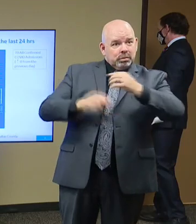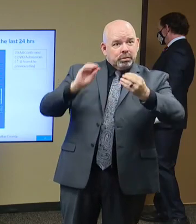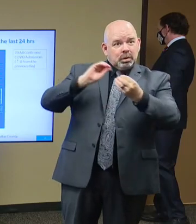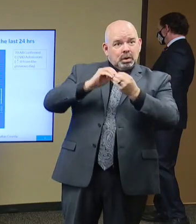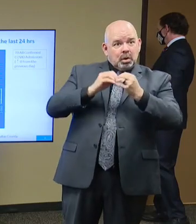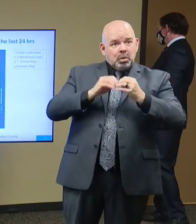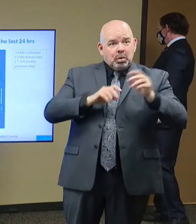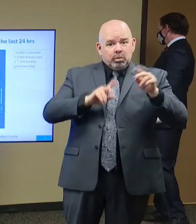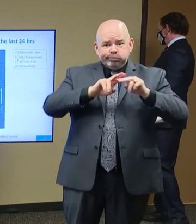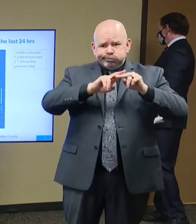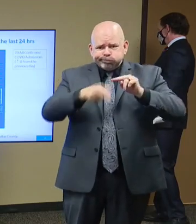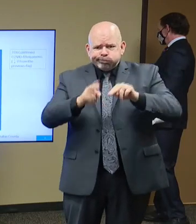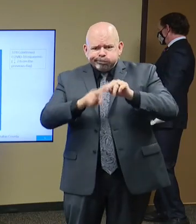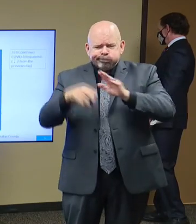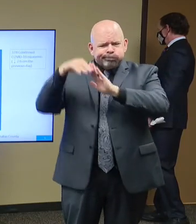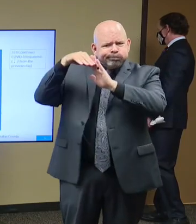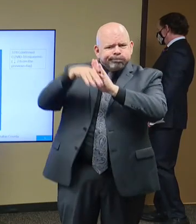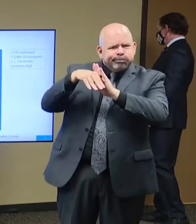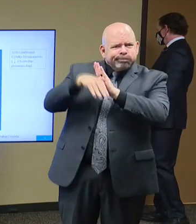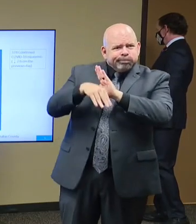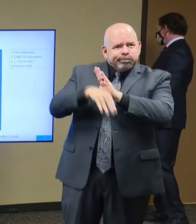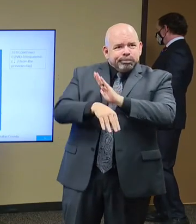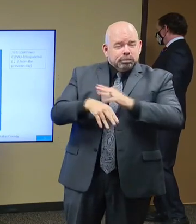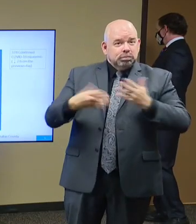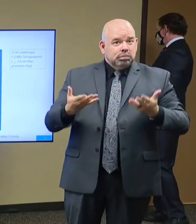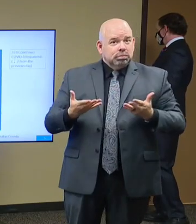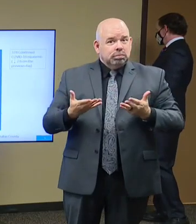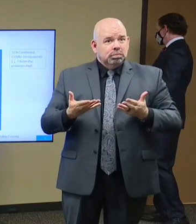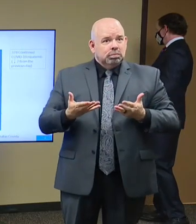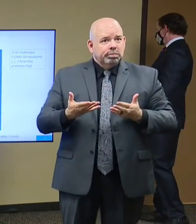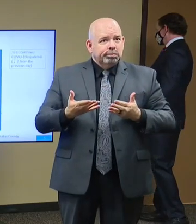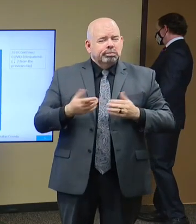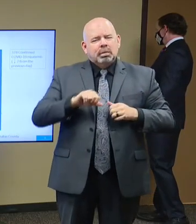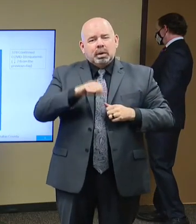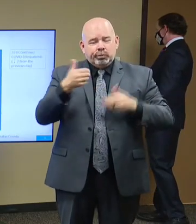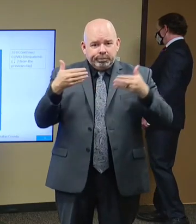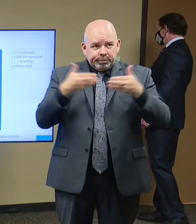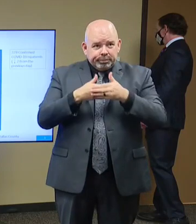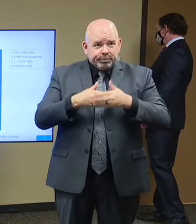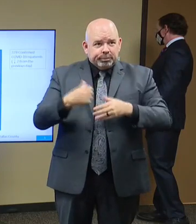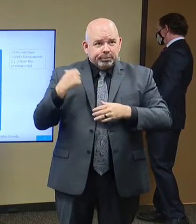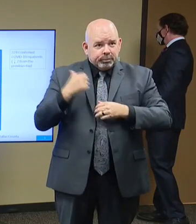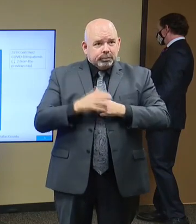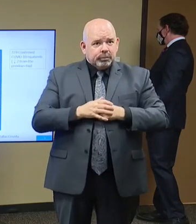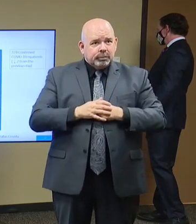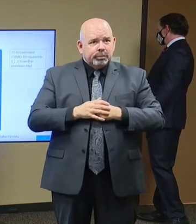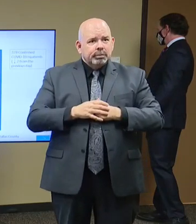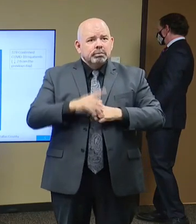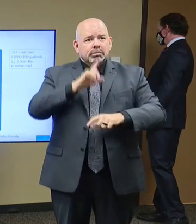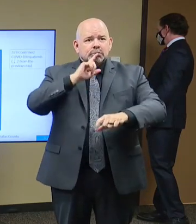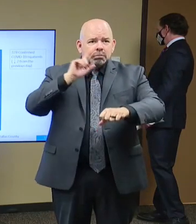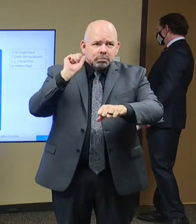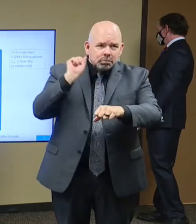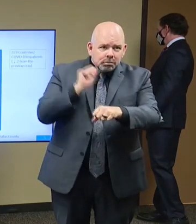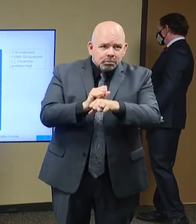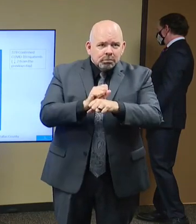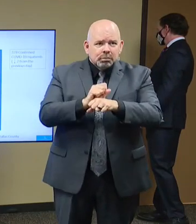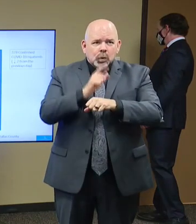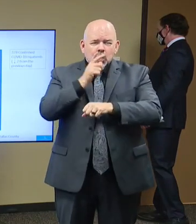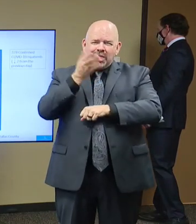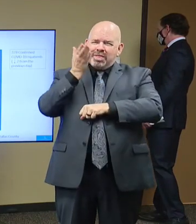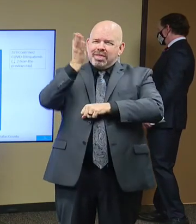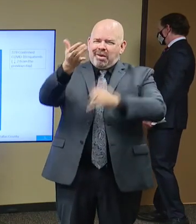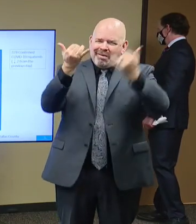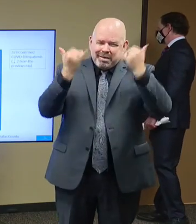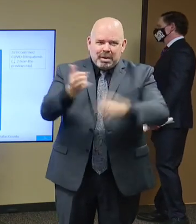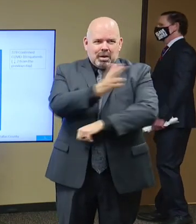up. Next one, slide. This is the confirmed inpatients that are hospitalized, both for